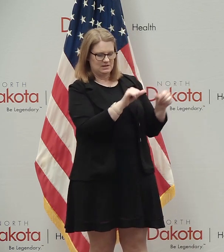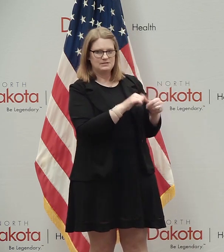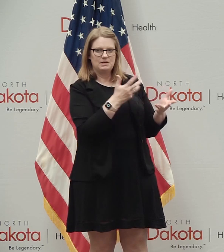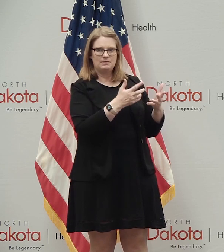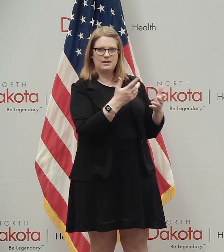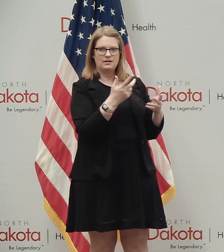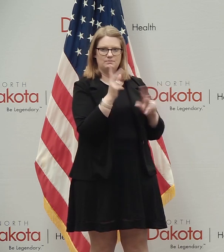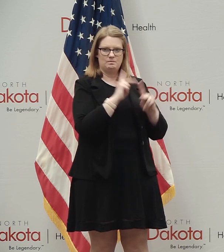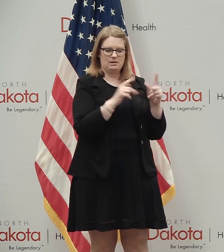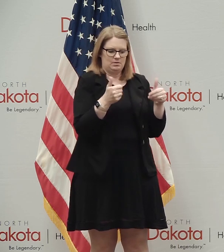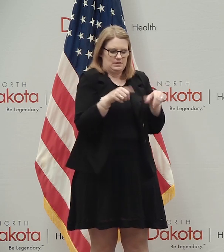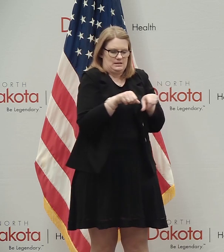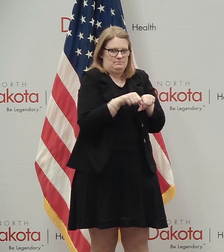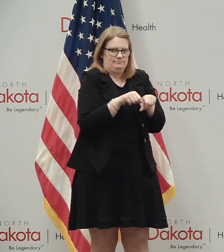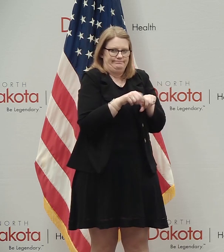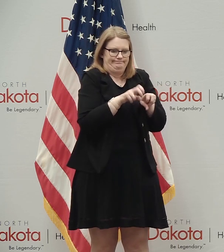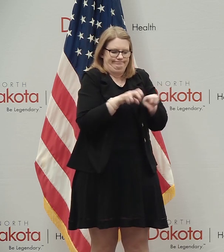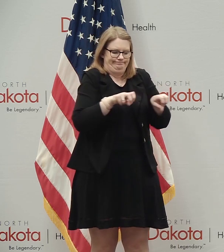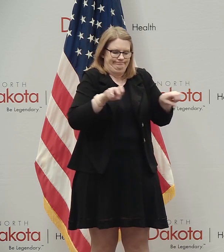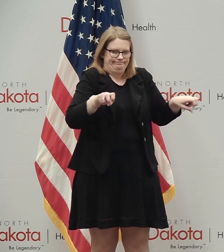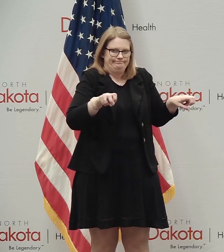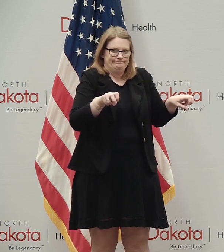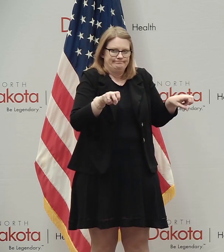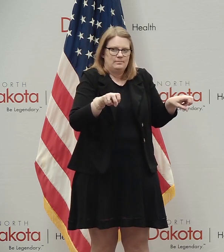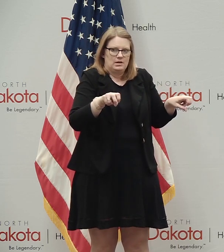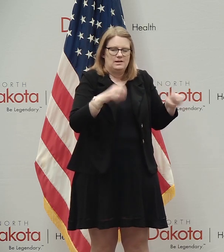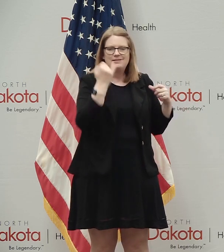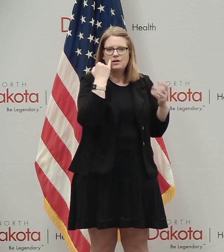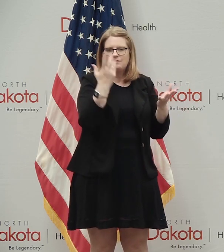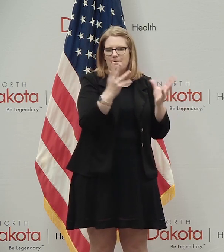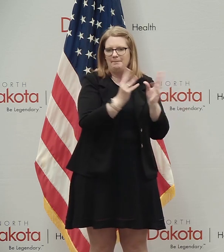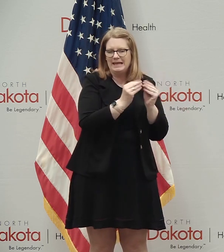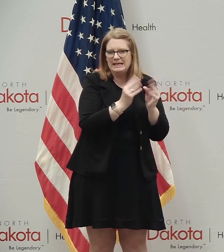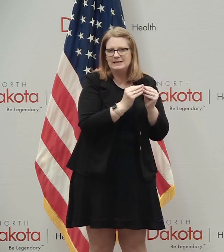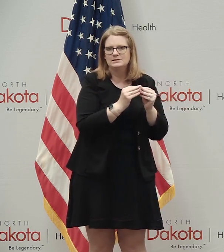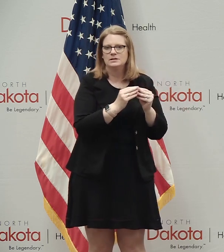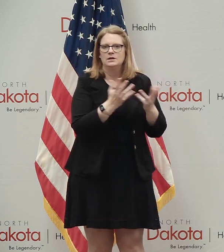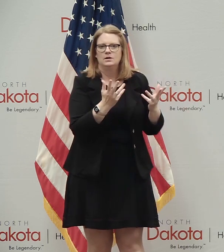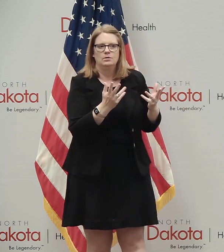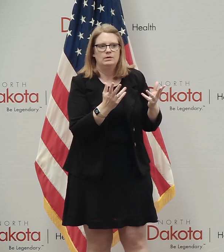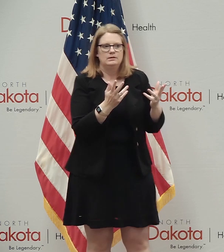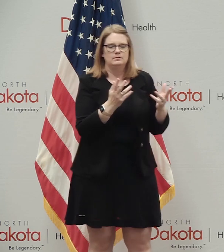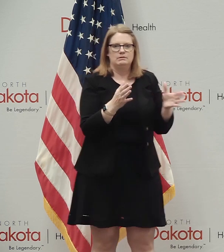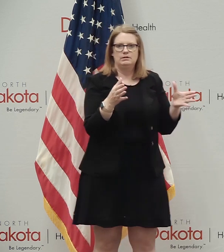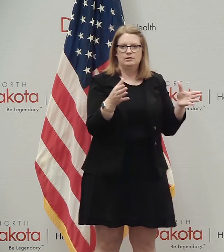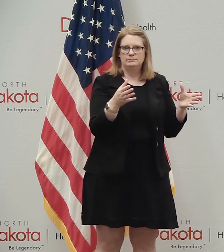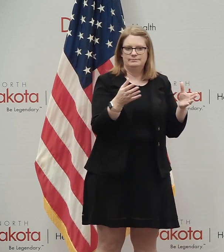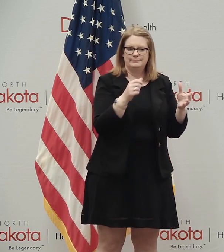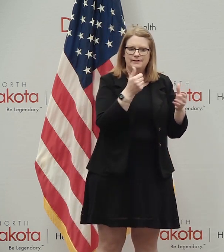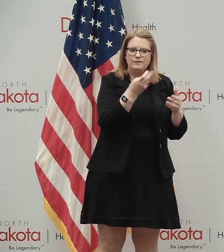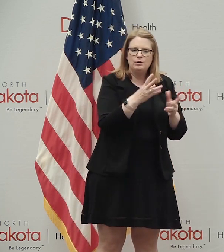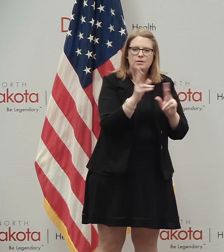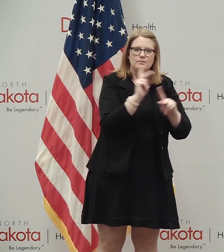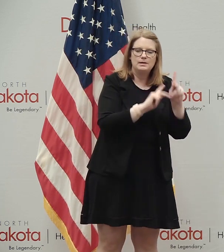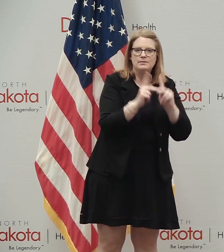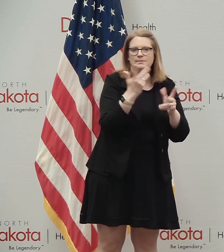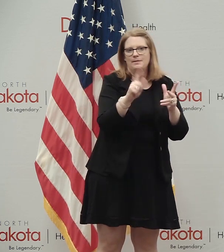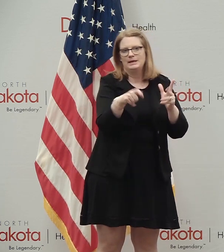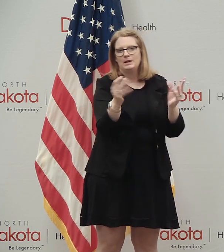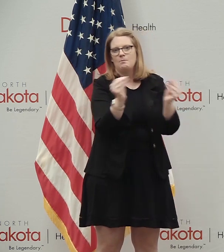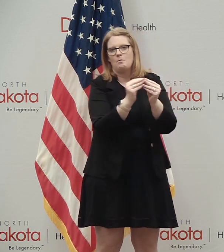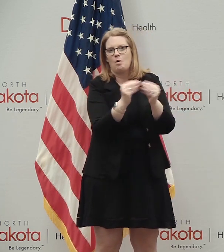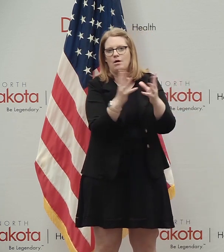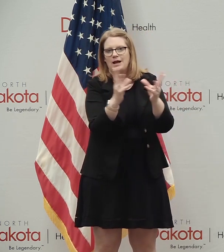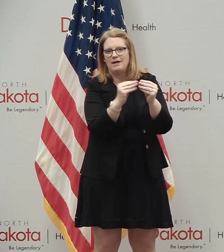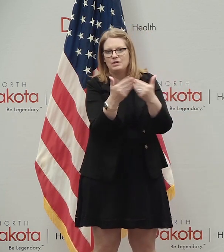people in too close a proximity, because if you're going to have meetings with lower density in the meeting, then you might need more conference rooms